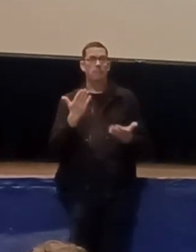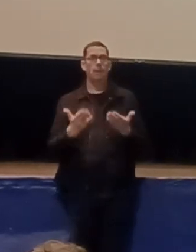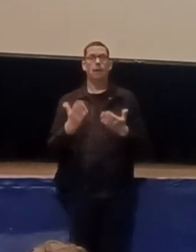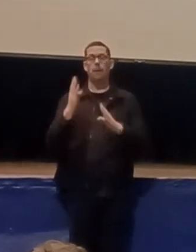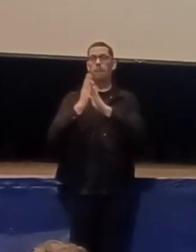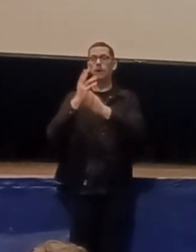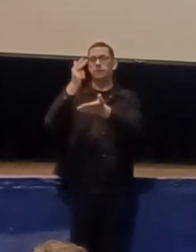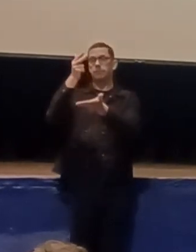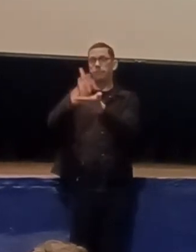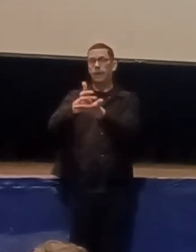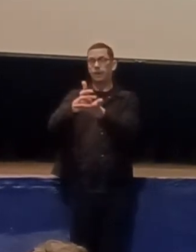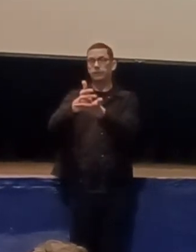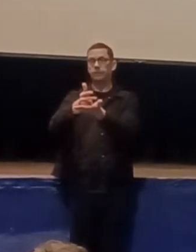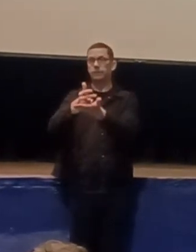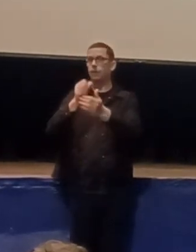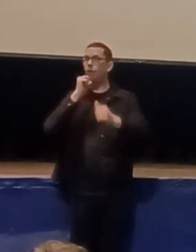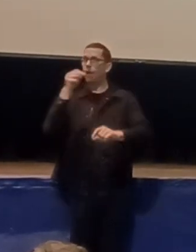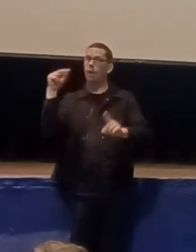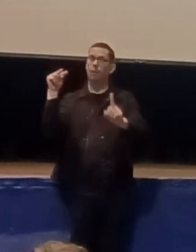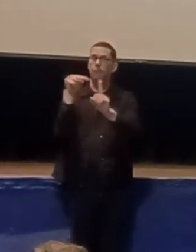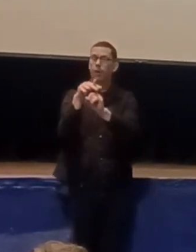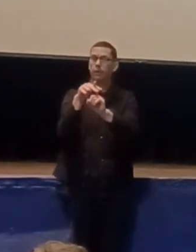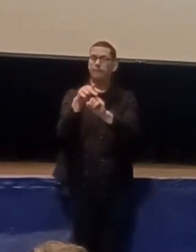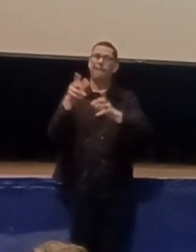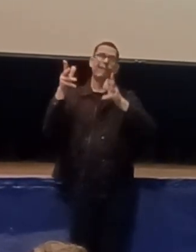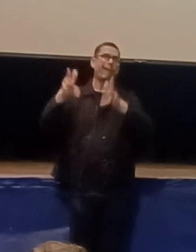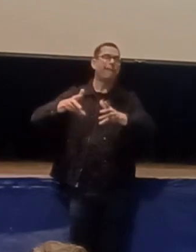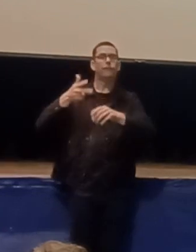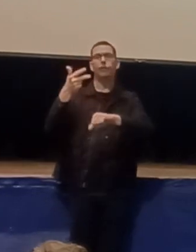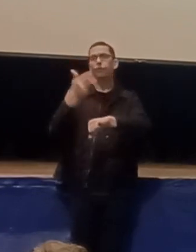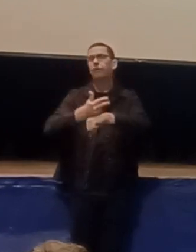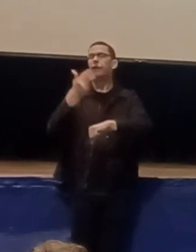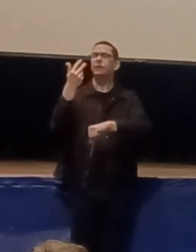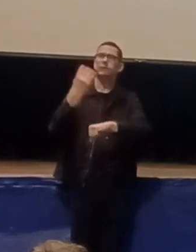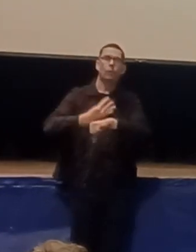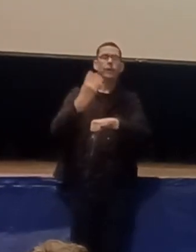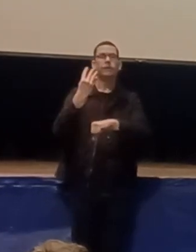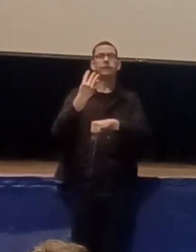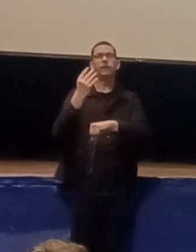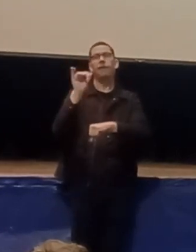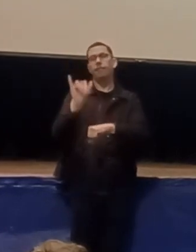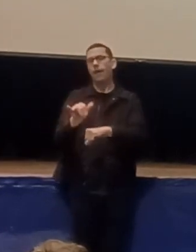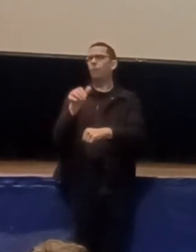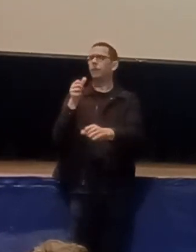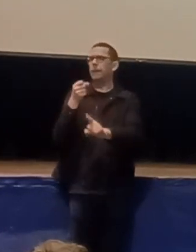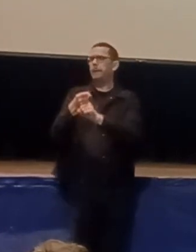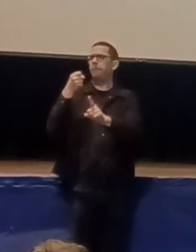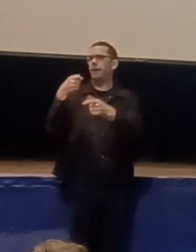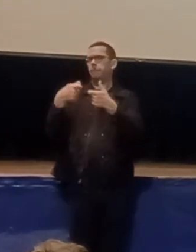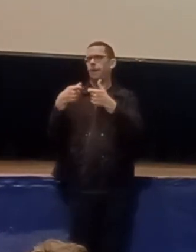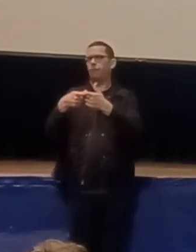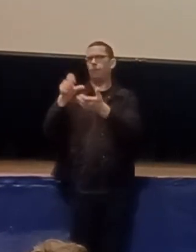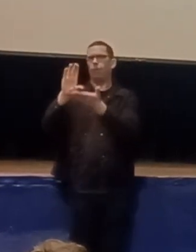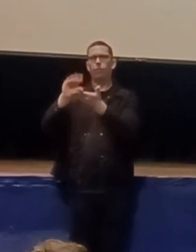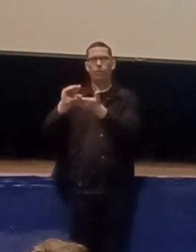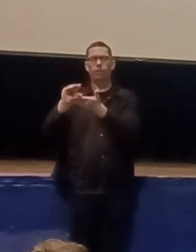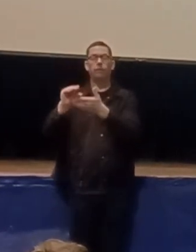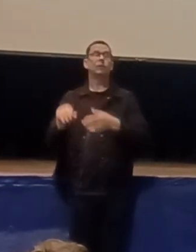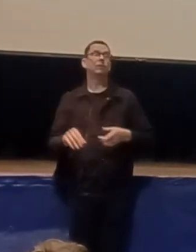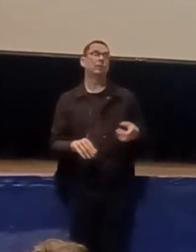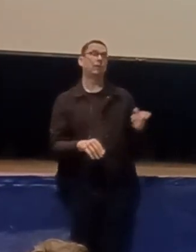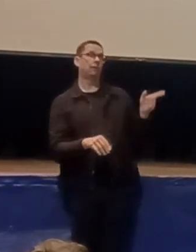and uncharged and left with a dead battery for 3-4 days, something like that, that may start to affect battery life. But in this case,